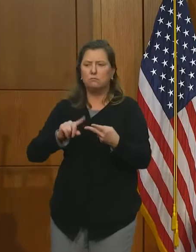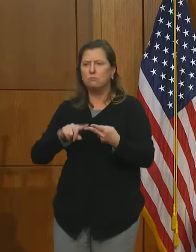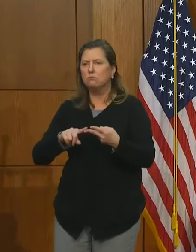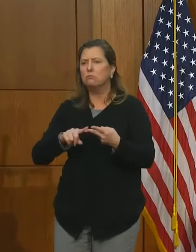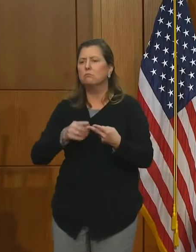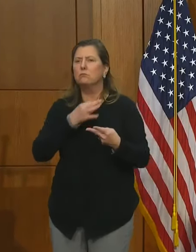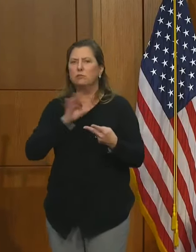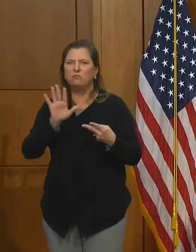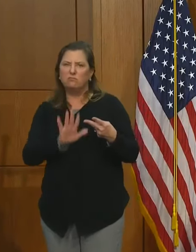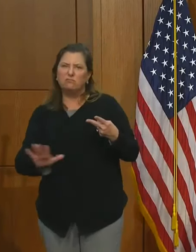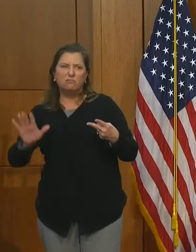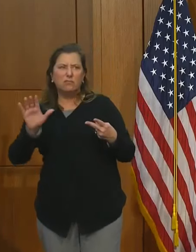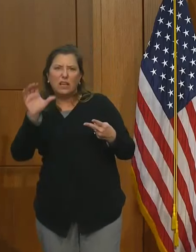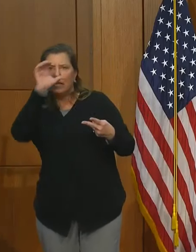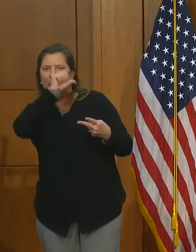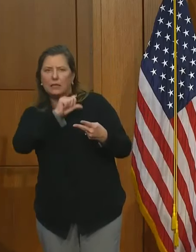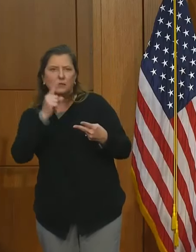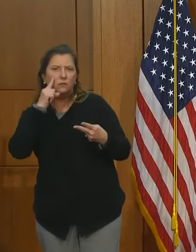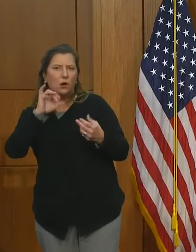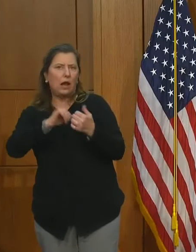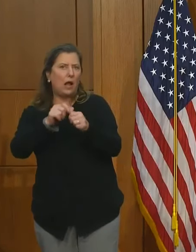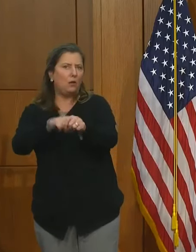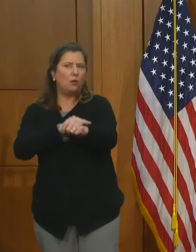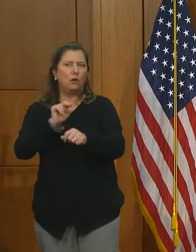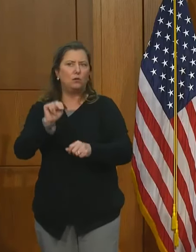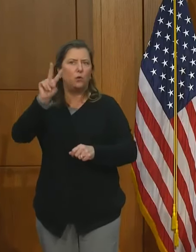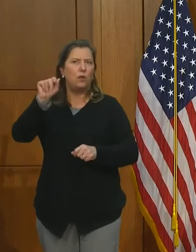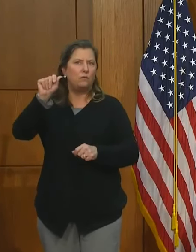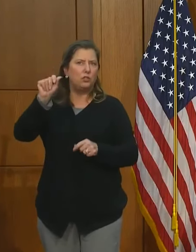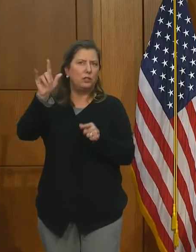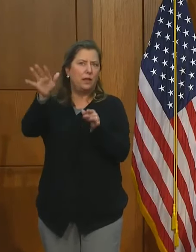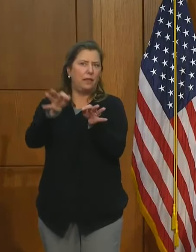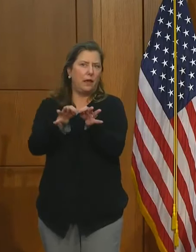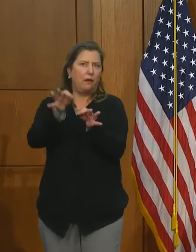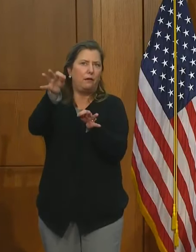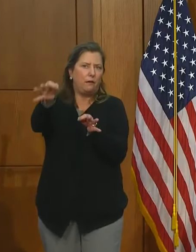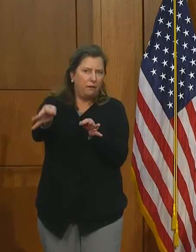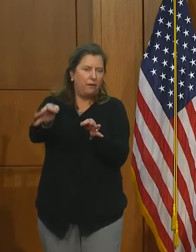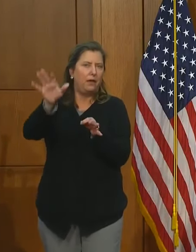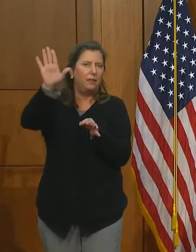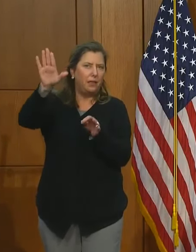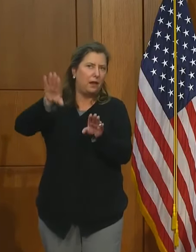ballpark estimate for how long Northern Virginia would delay going into